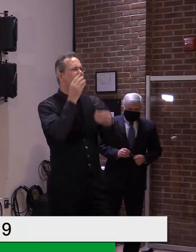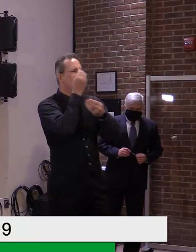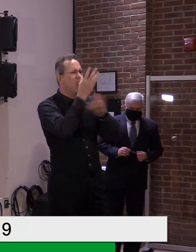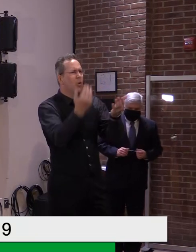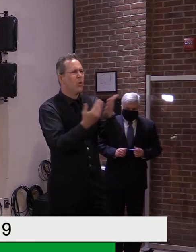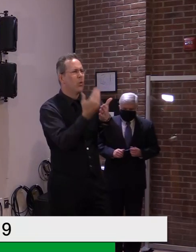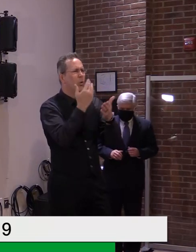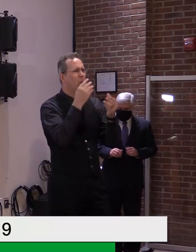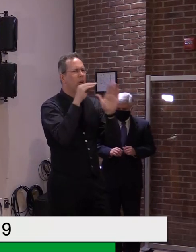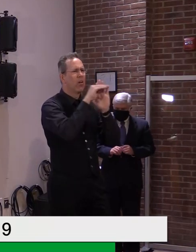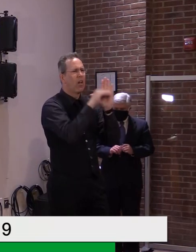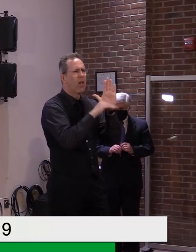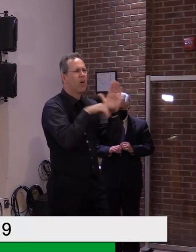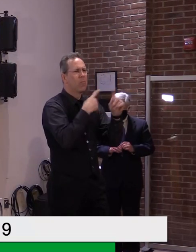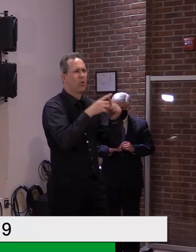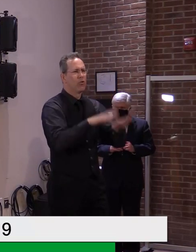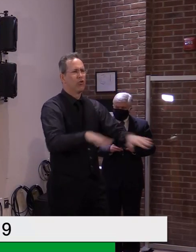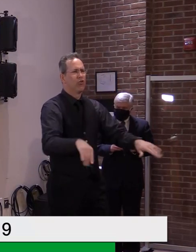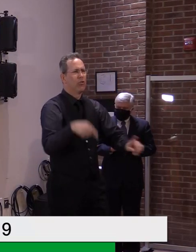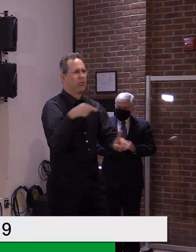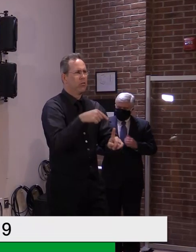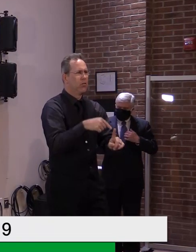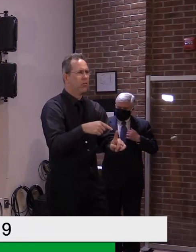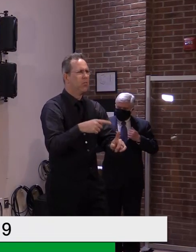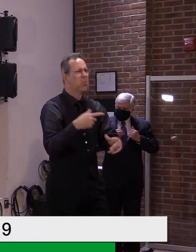said, within the next couple of weeks.